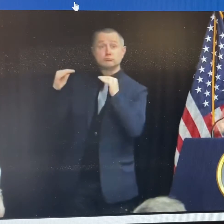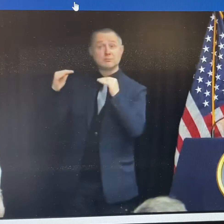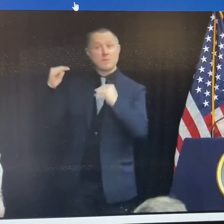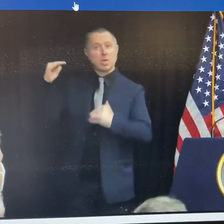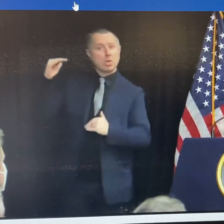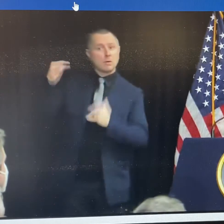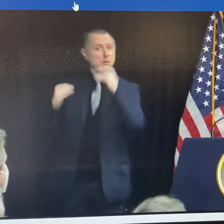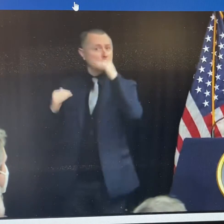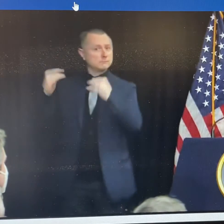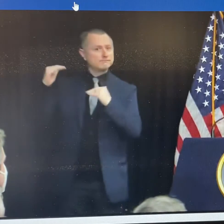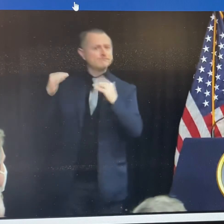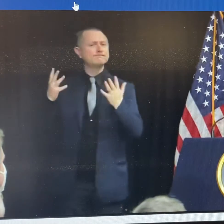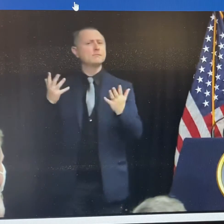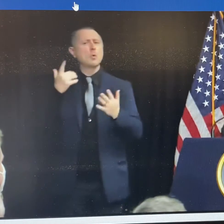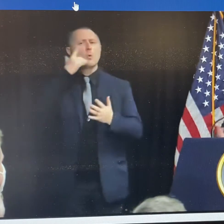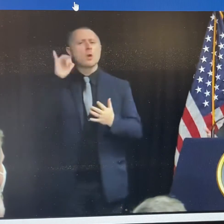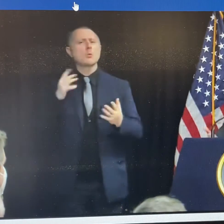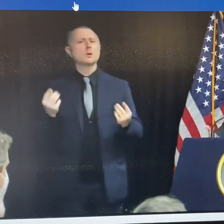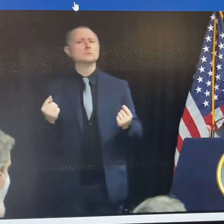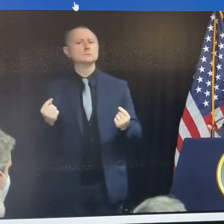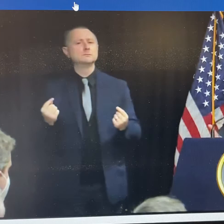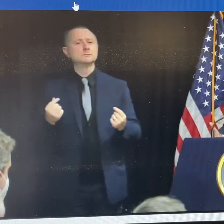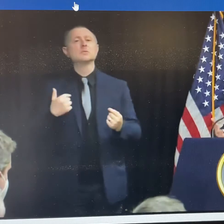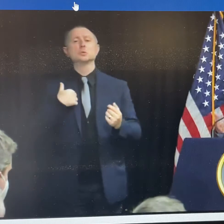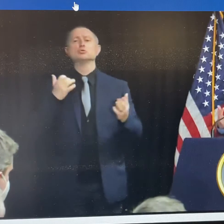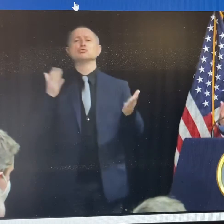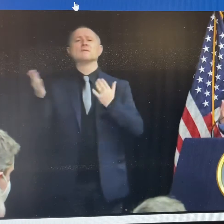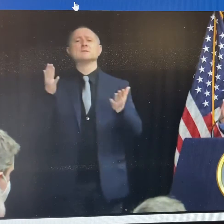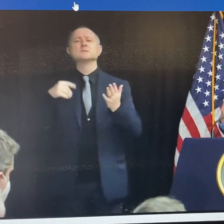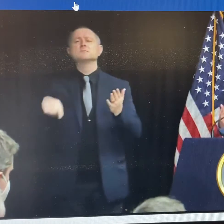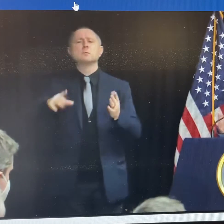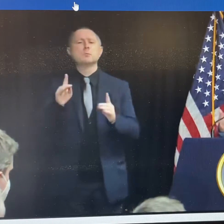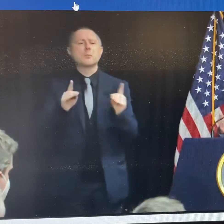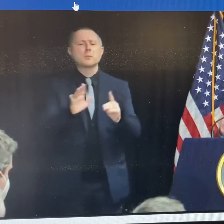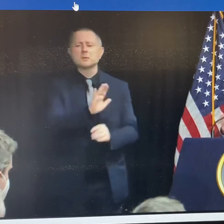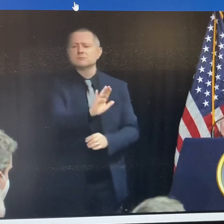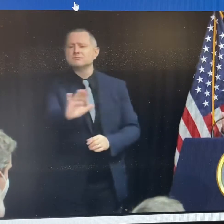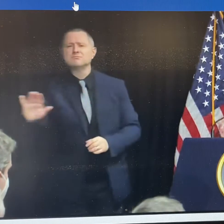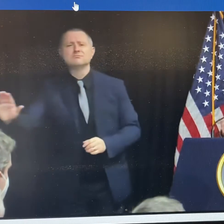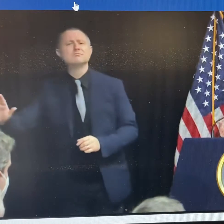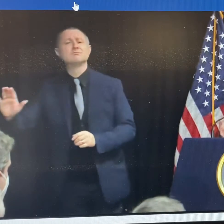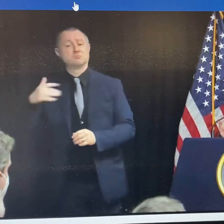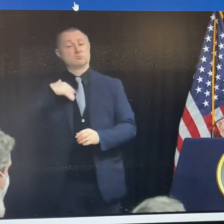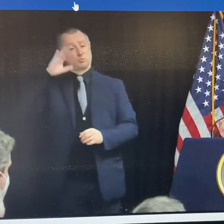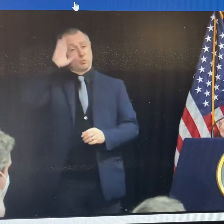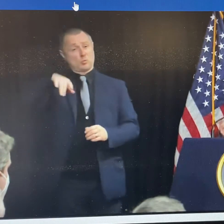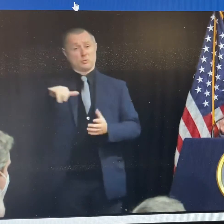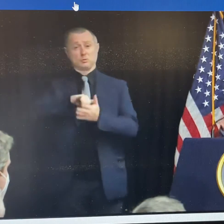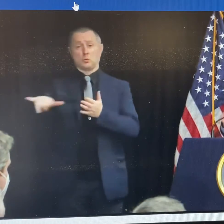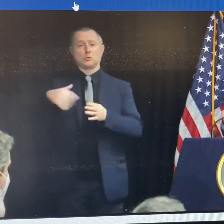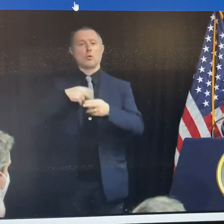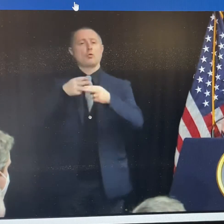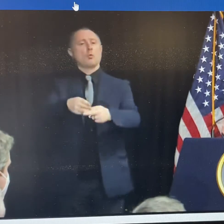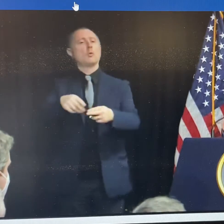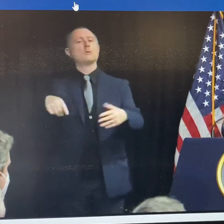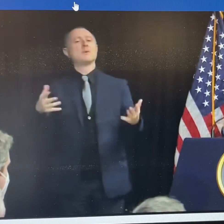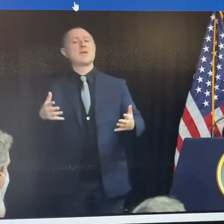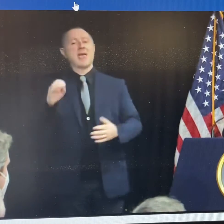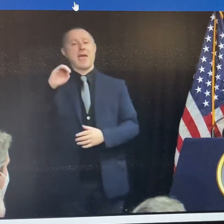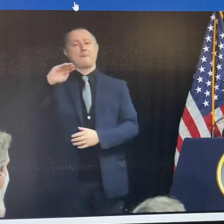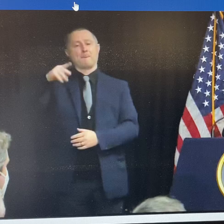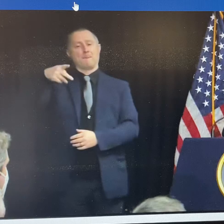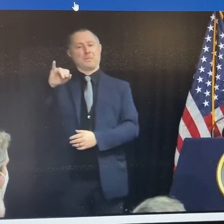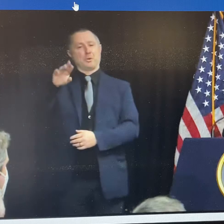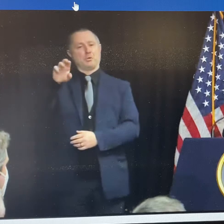our metrics and how we're serving our people? Because we are the Empire State, and every area we